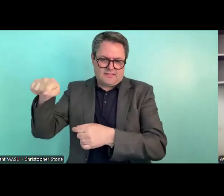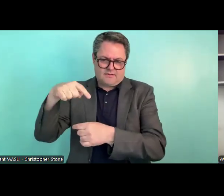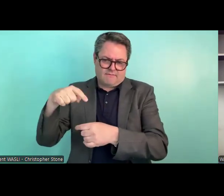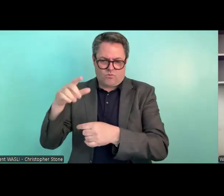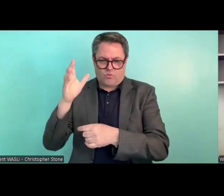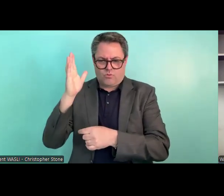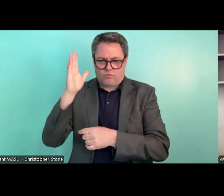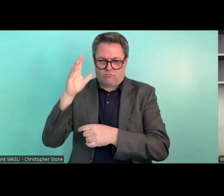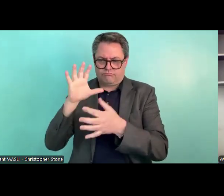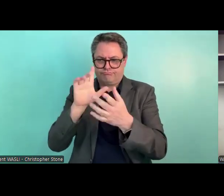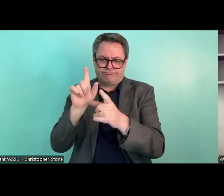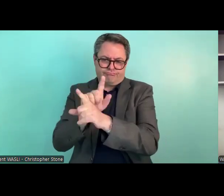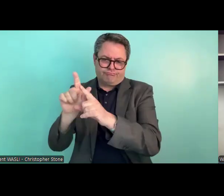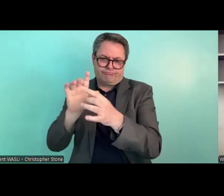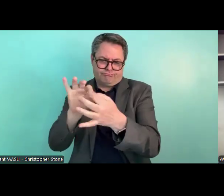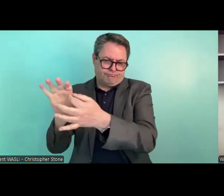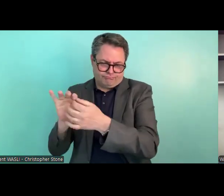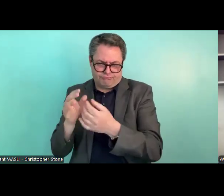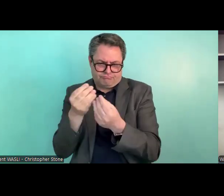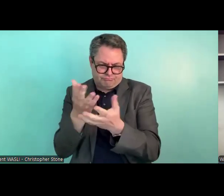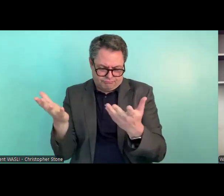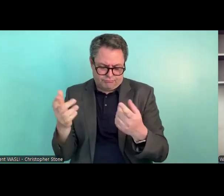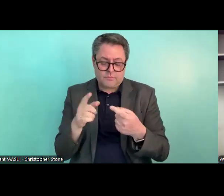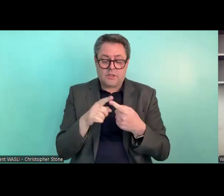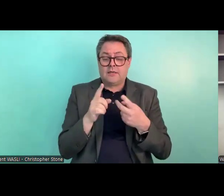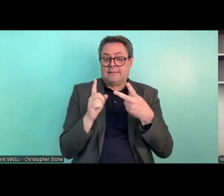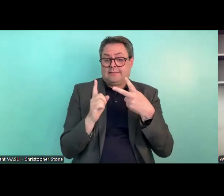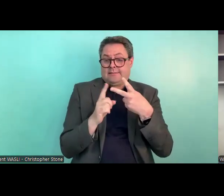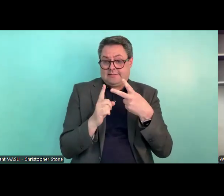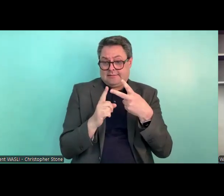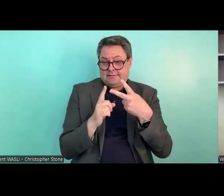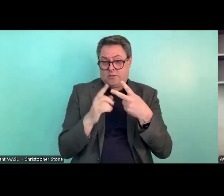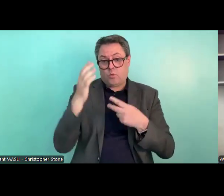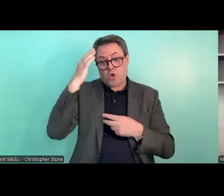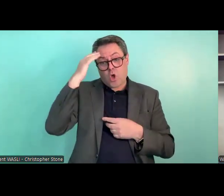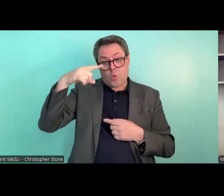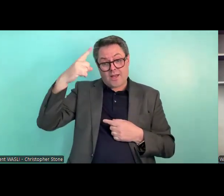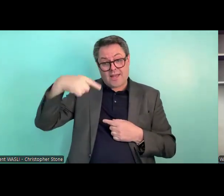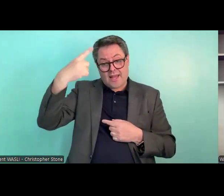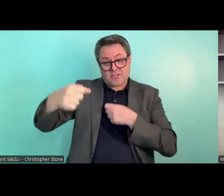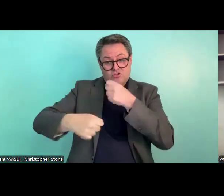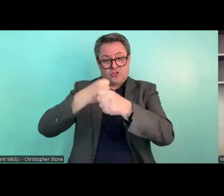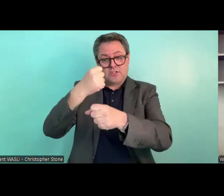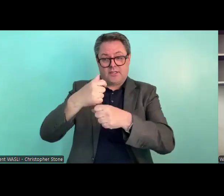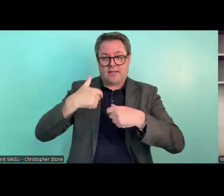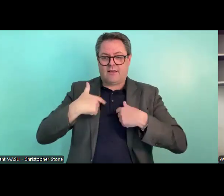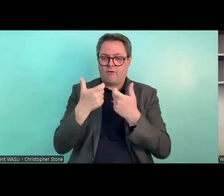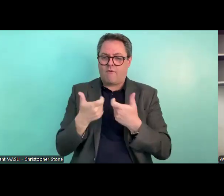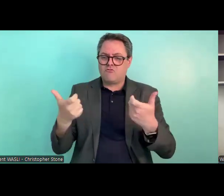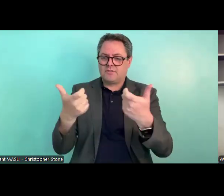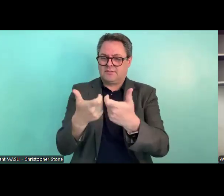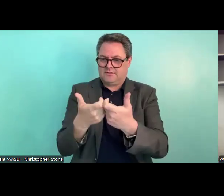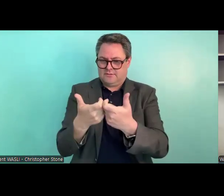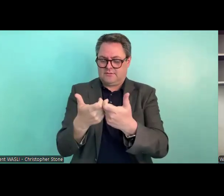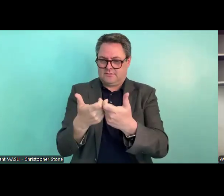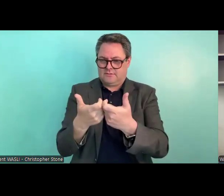So WASLI will send a delegation to that celebration, and we will be sending a WASLI delegation.